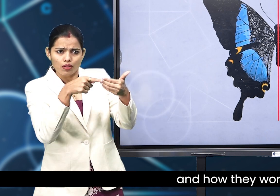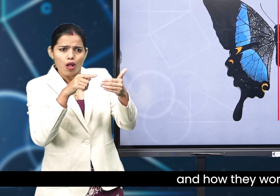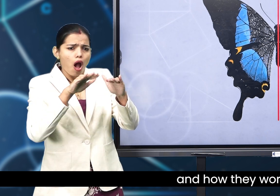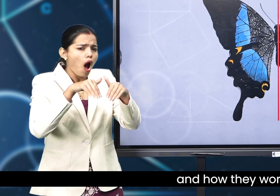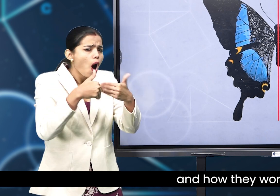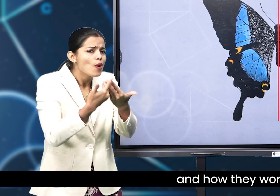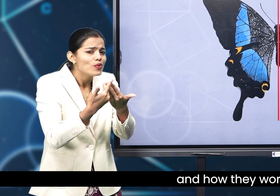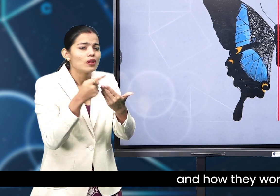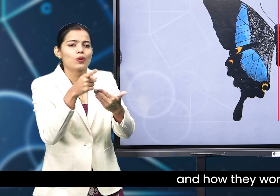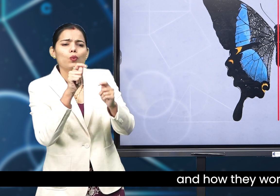work.